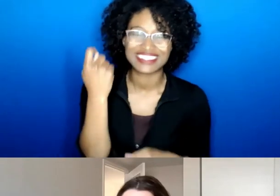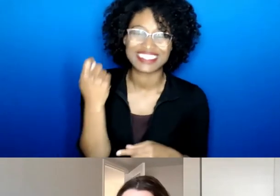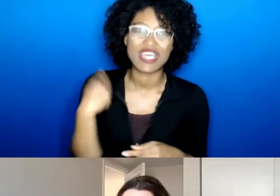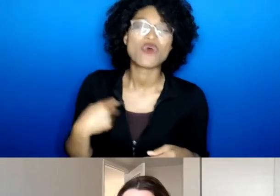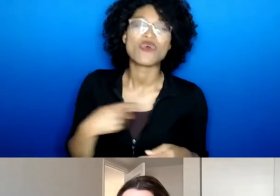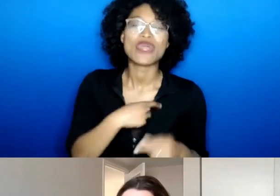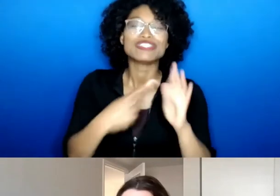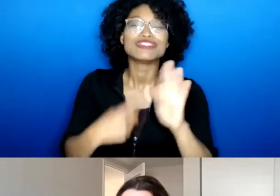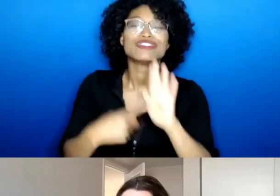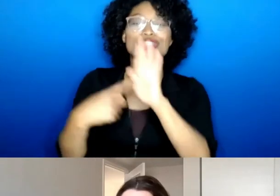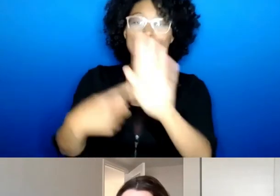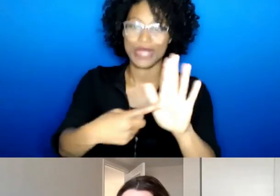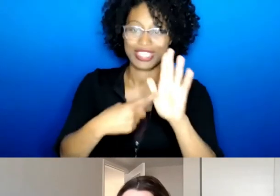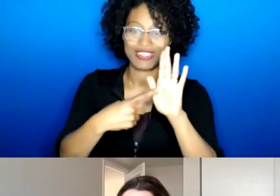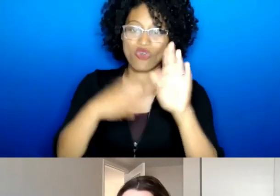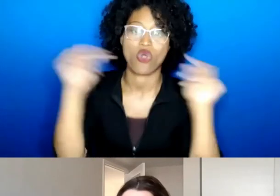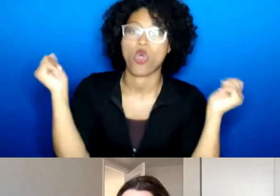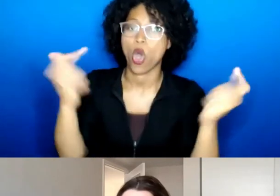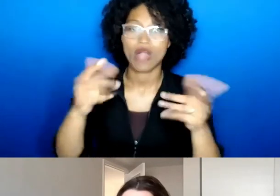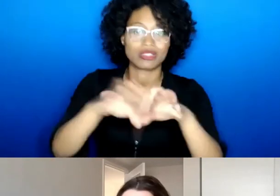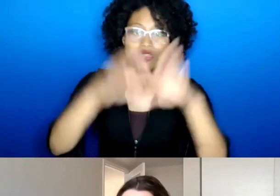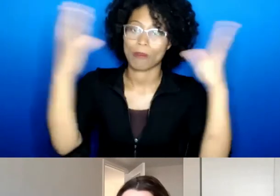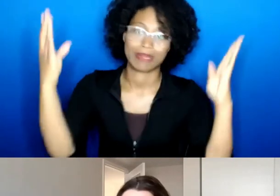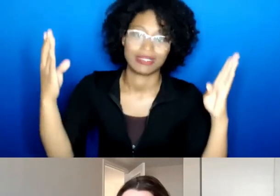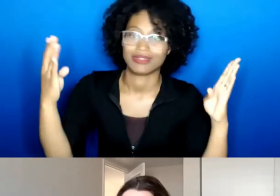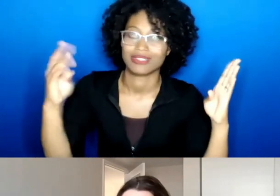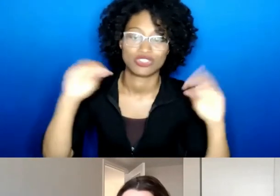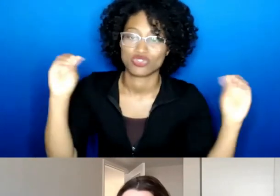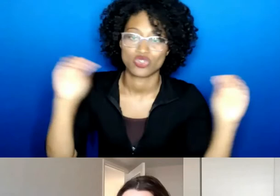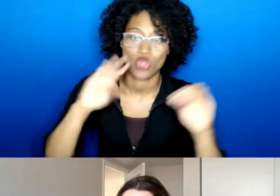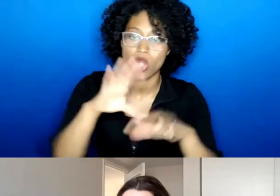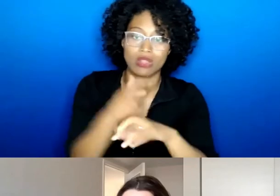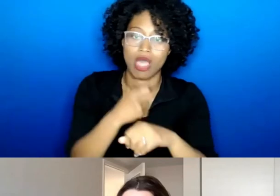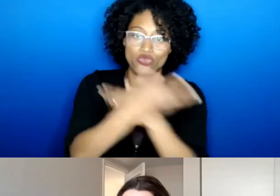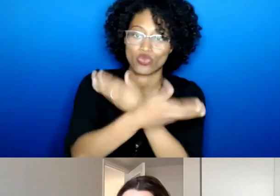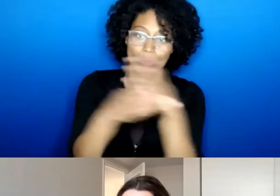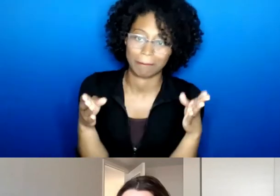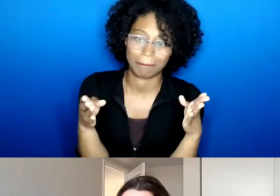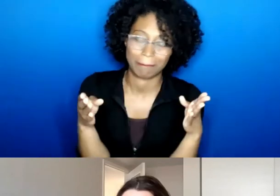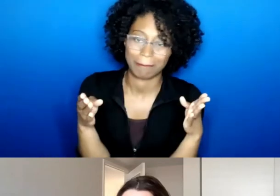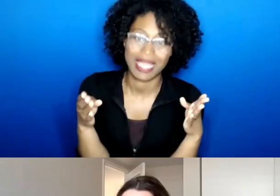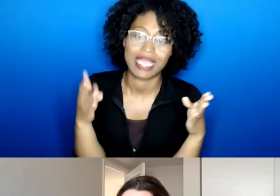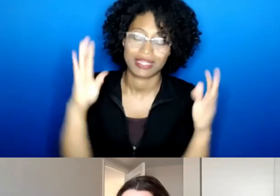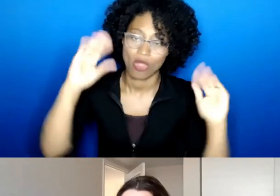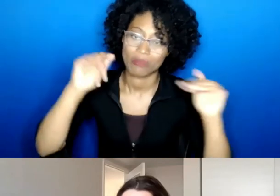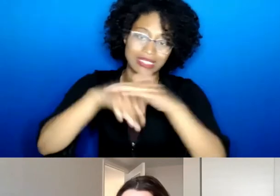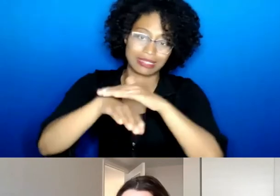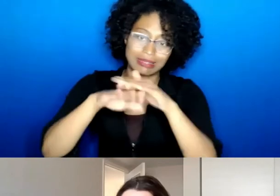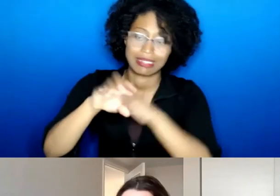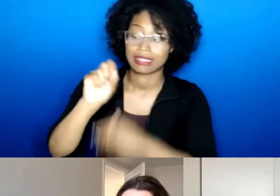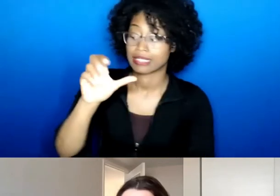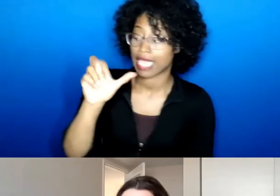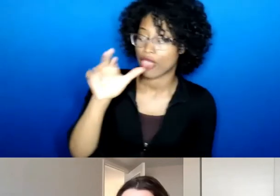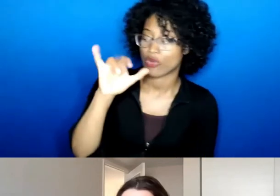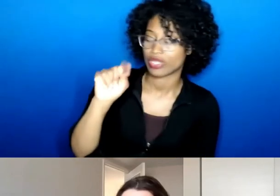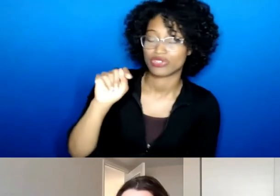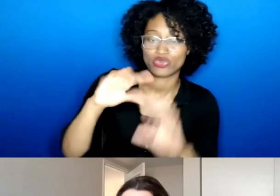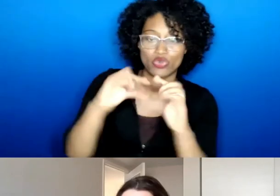we're showing it in a way that I hope is accessible. And and the SCARET group is